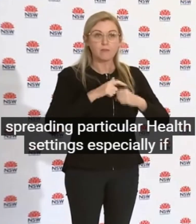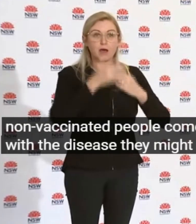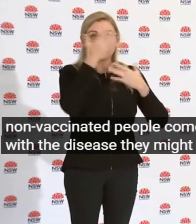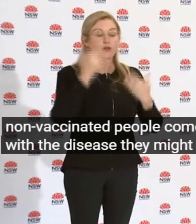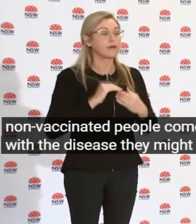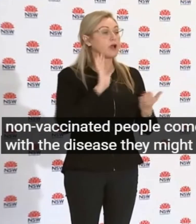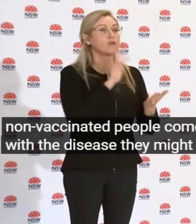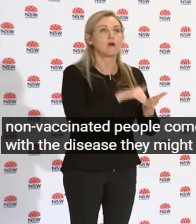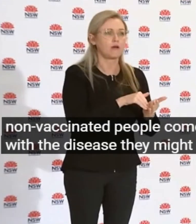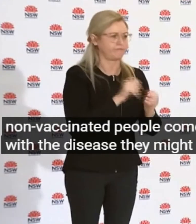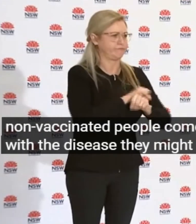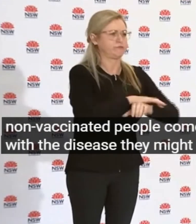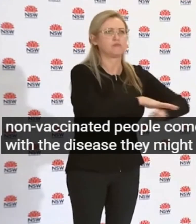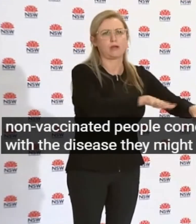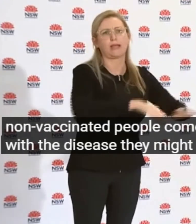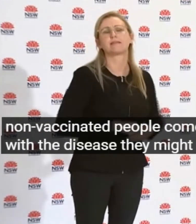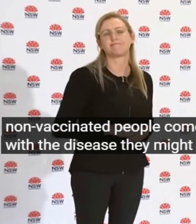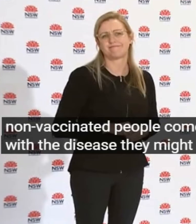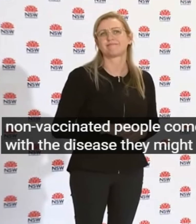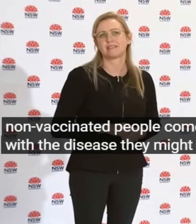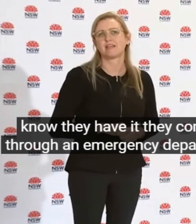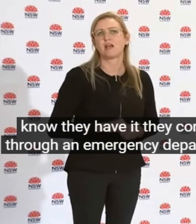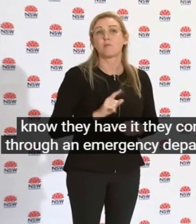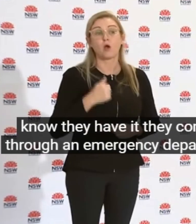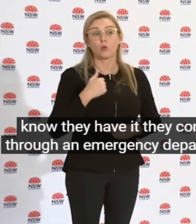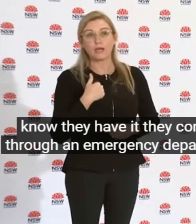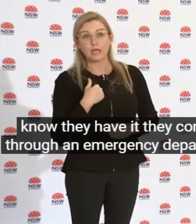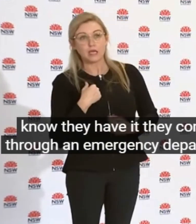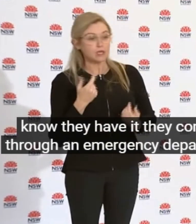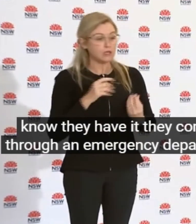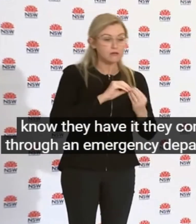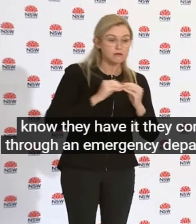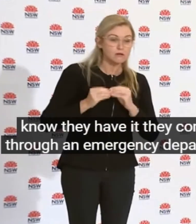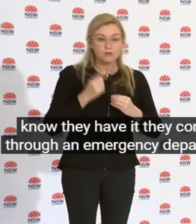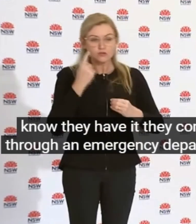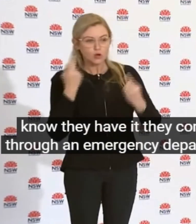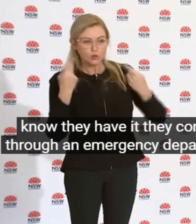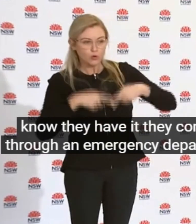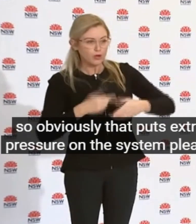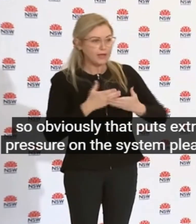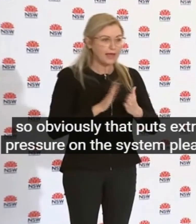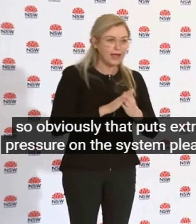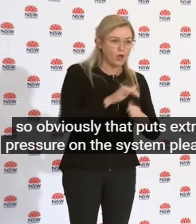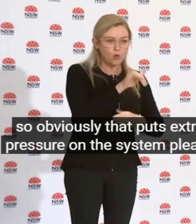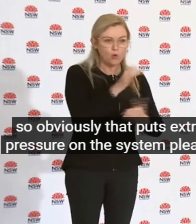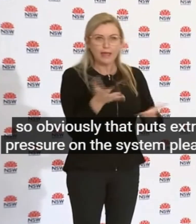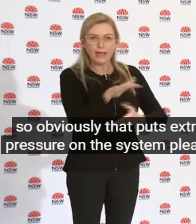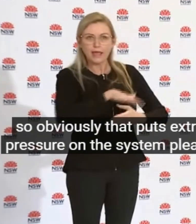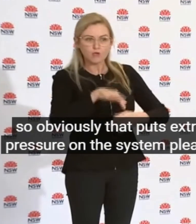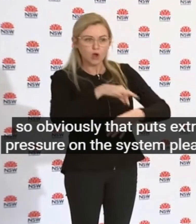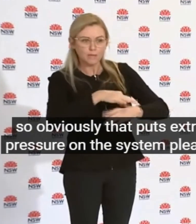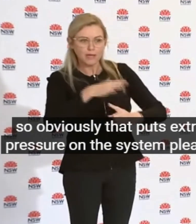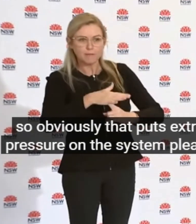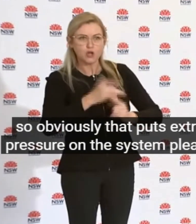please know that the system is meeting that challenge, that demand, and we've reallocated resources where we've needed to. I get briefings from our